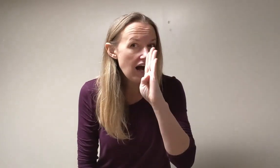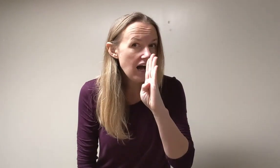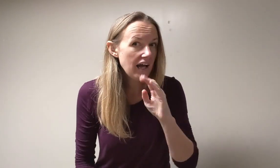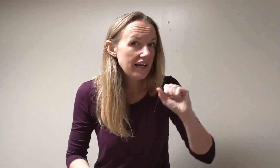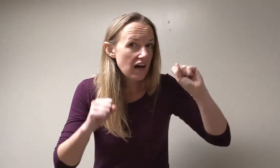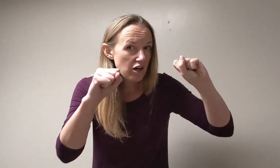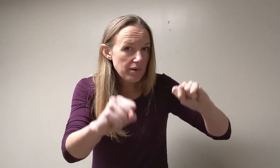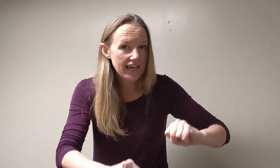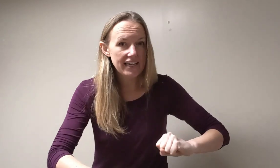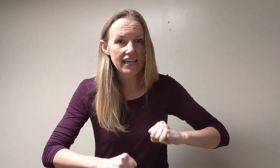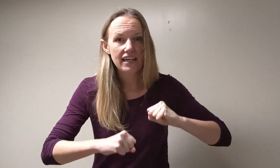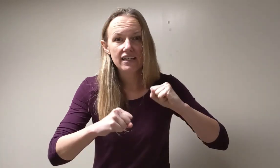God Almighty,